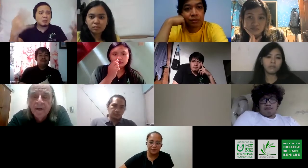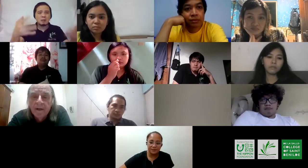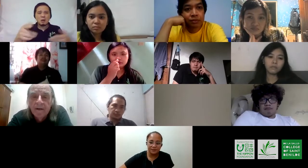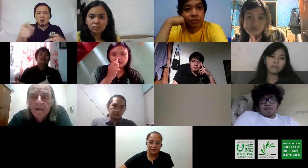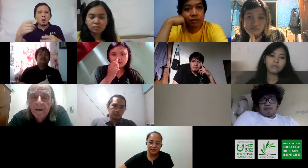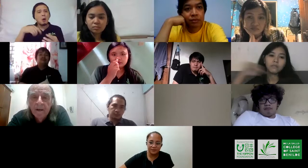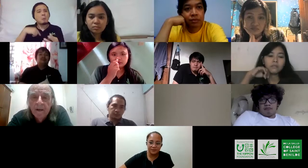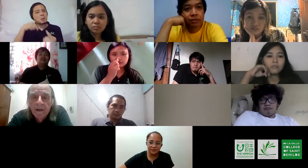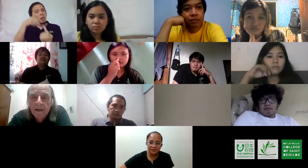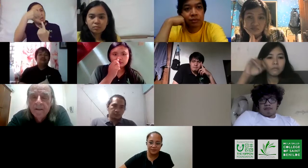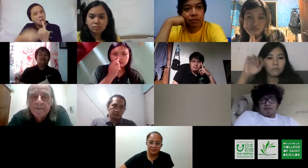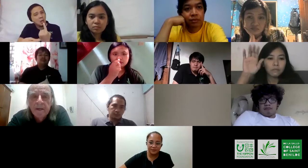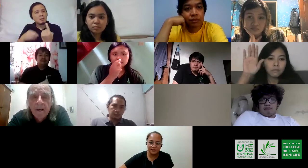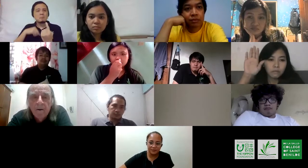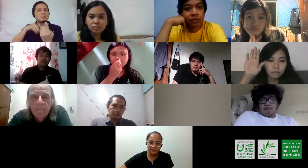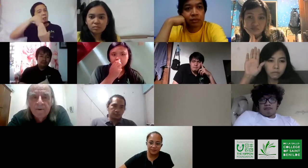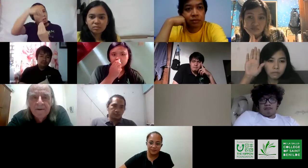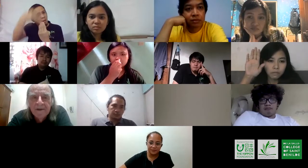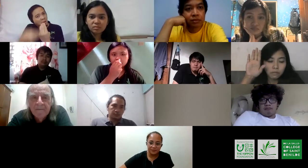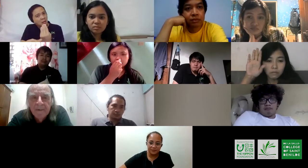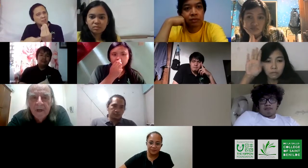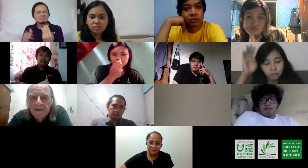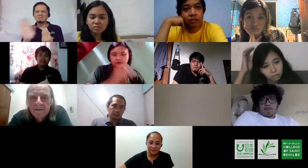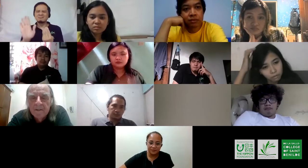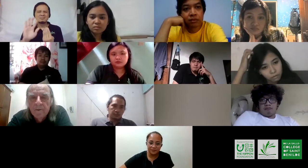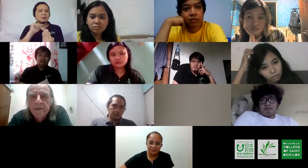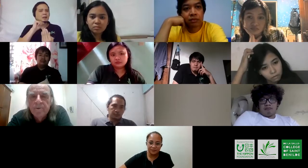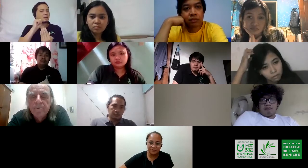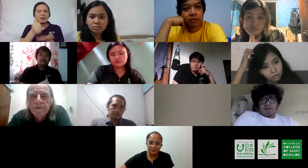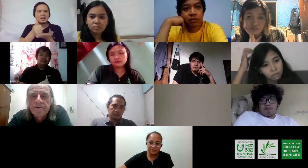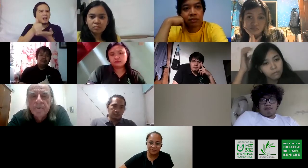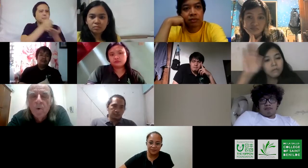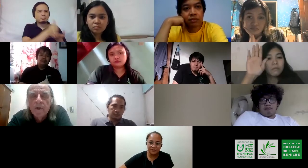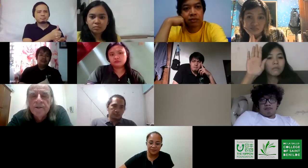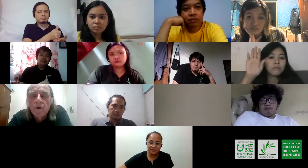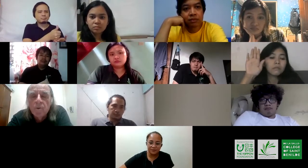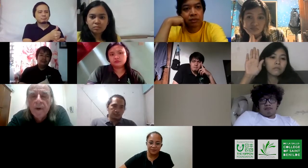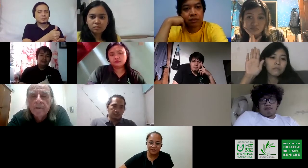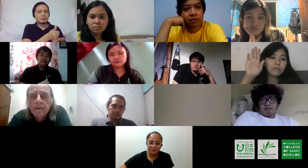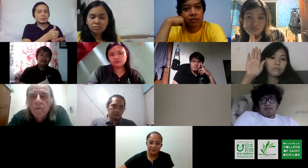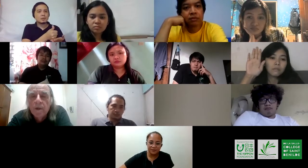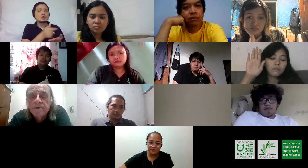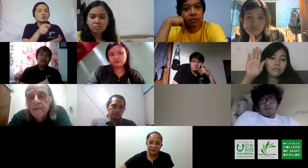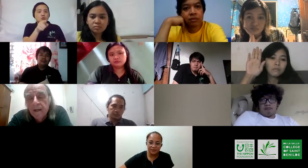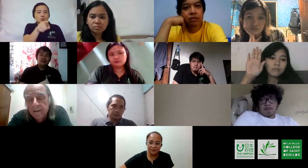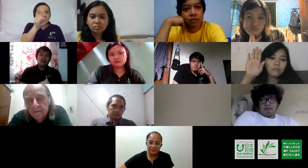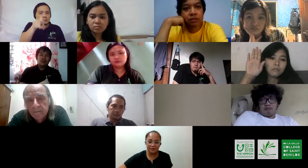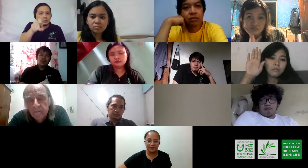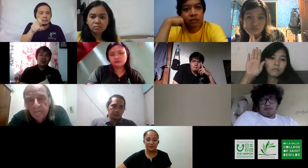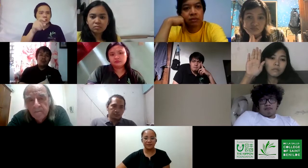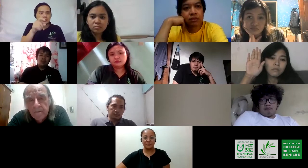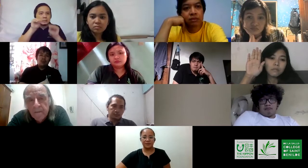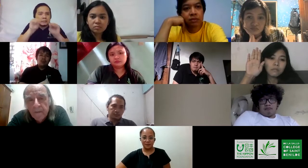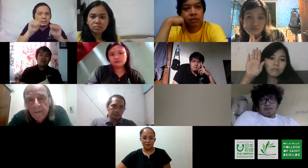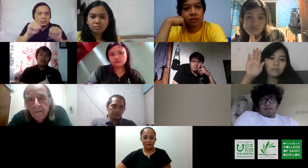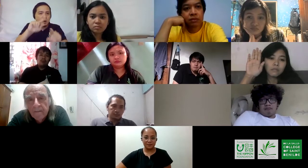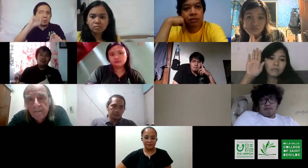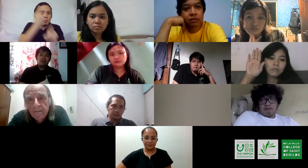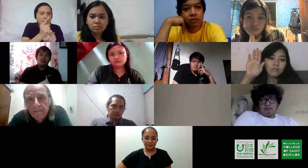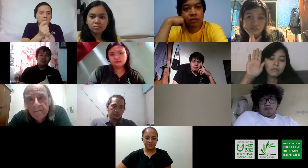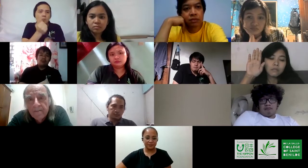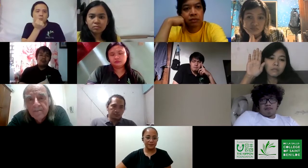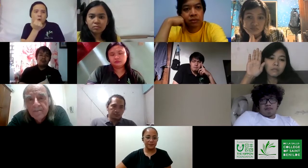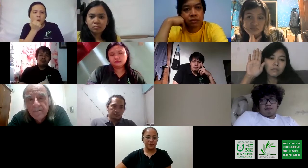sign banana. It doesn't help because you need to teach them what is correct and what is not.